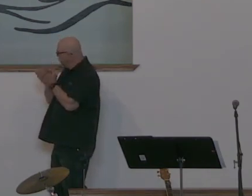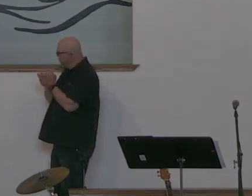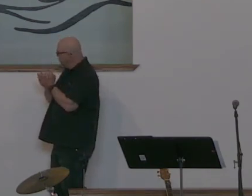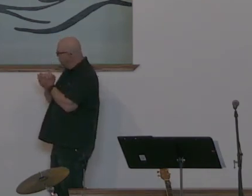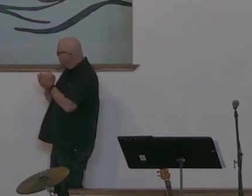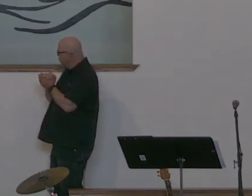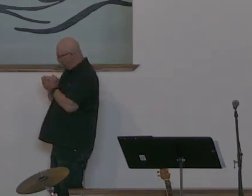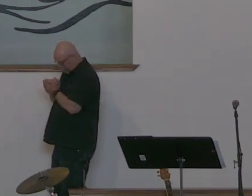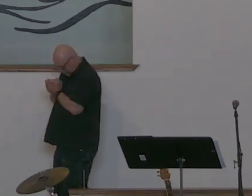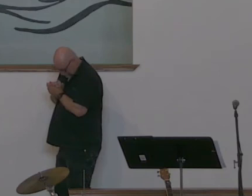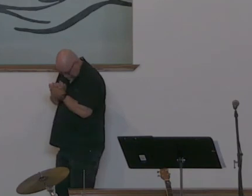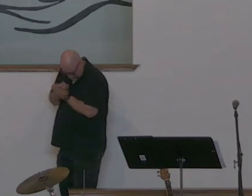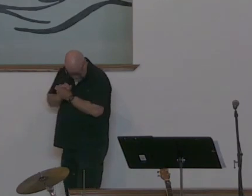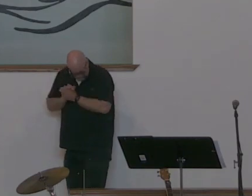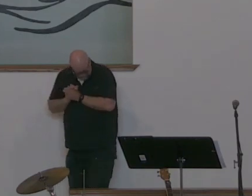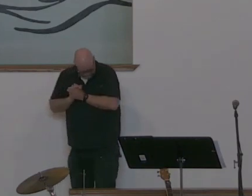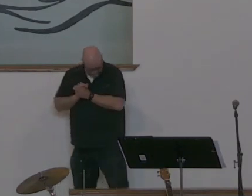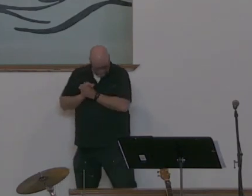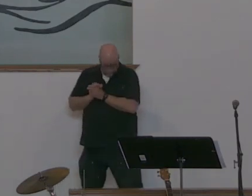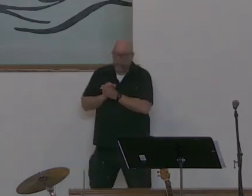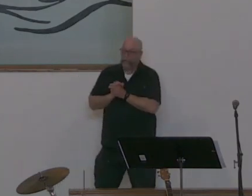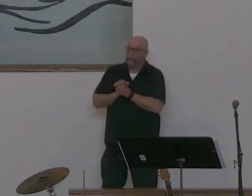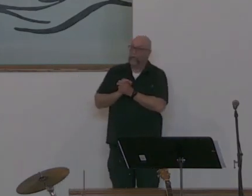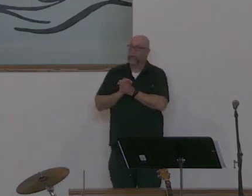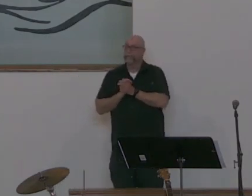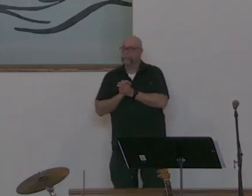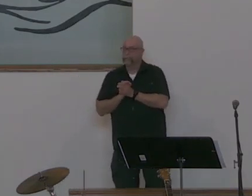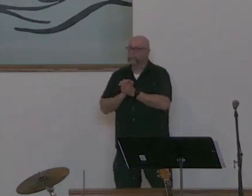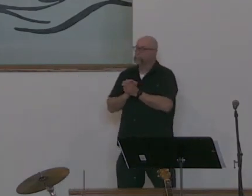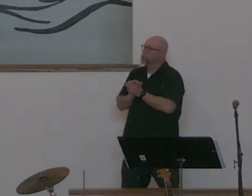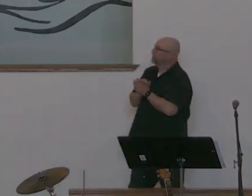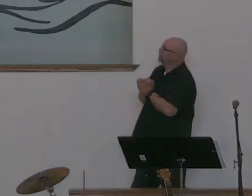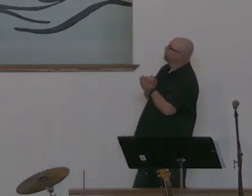Hey man, come on in here. Bri, you ready?